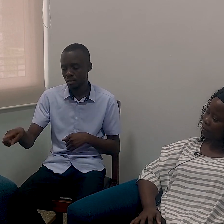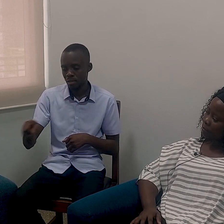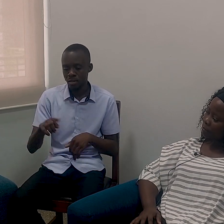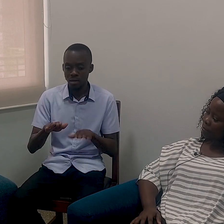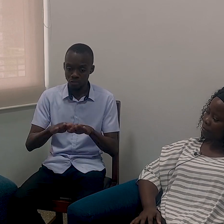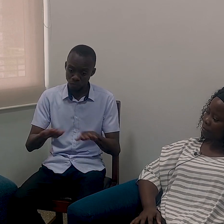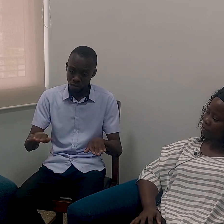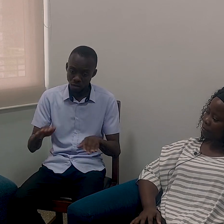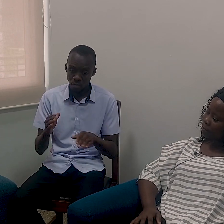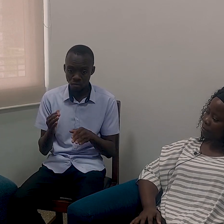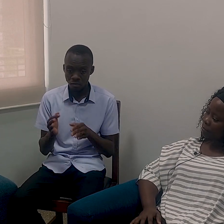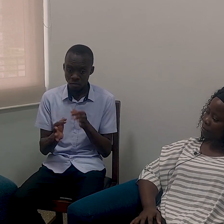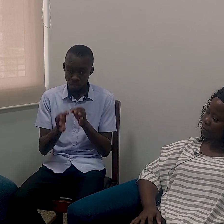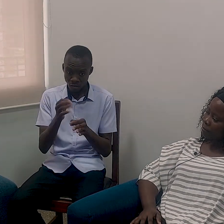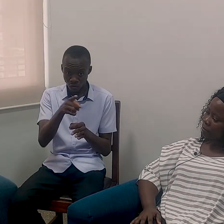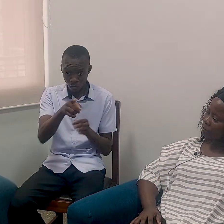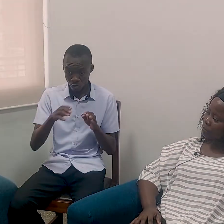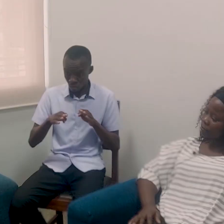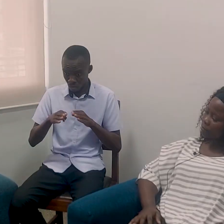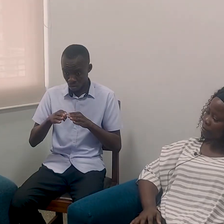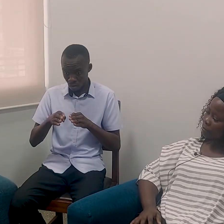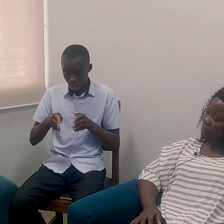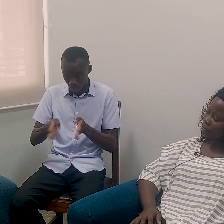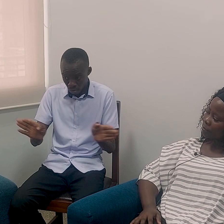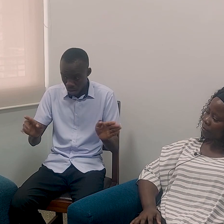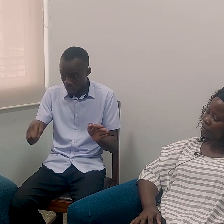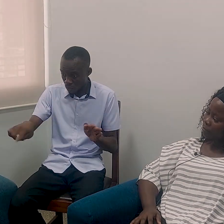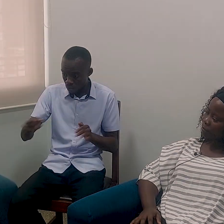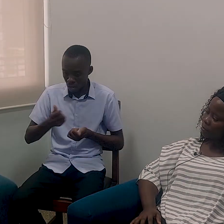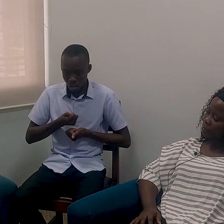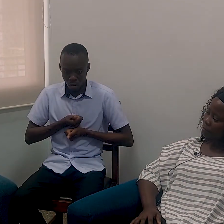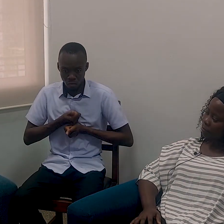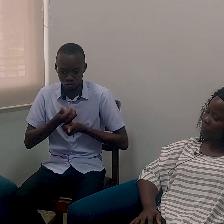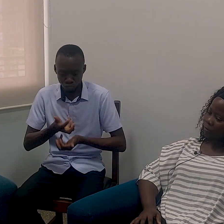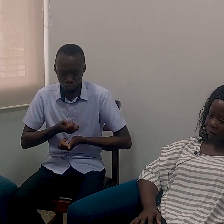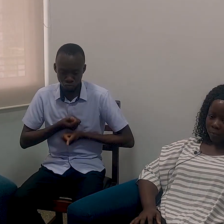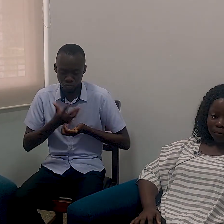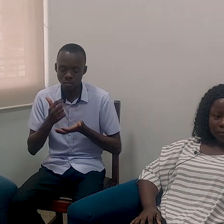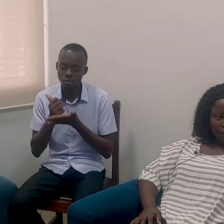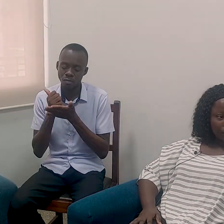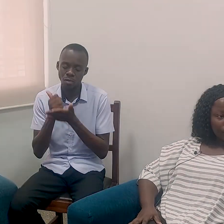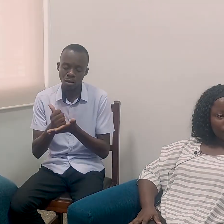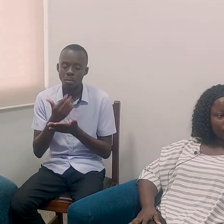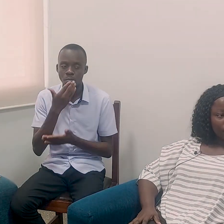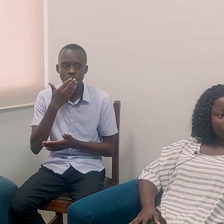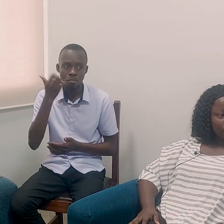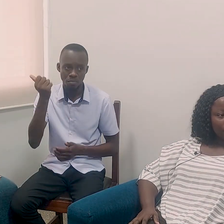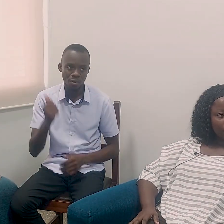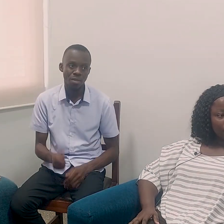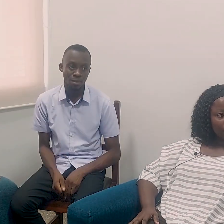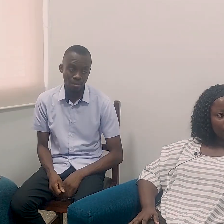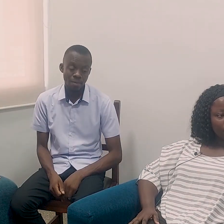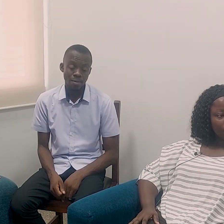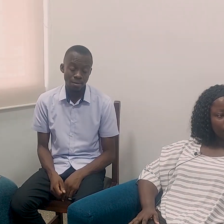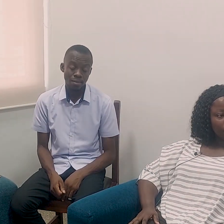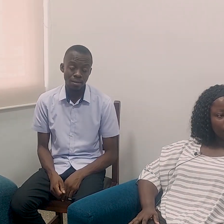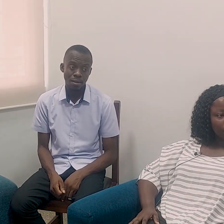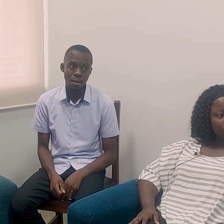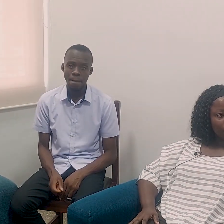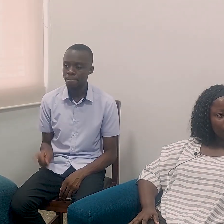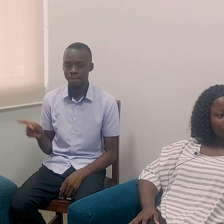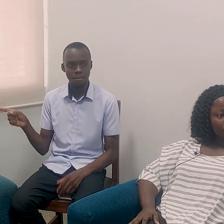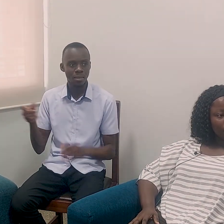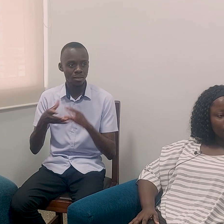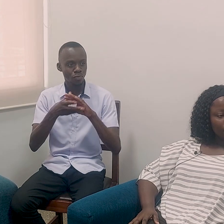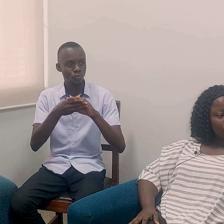to express themselves will definitely mitigate it as well. Alright, thank you both so much. I think what you mentioned reminded me of the